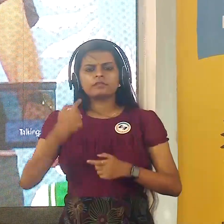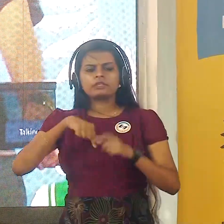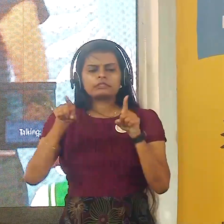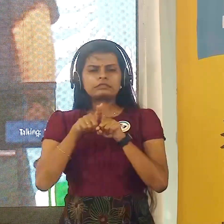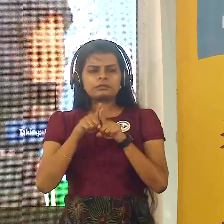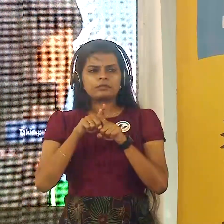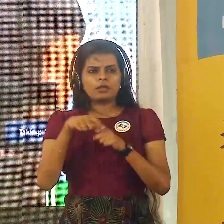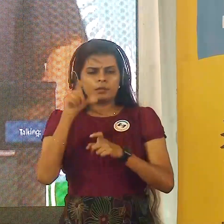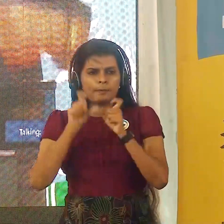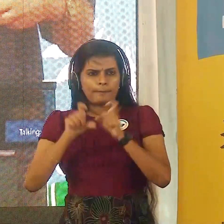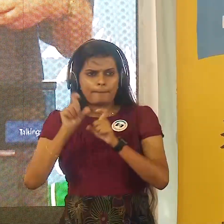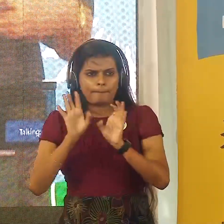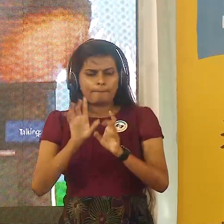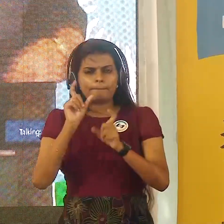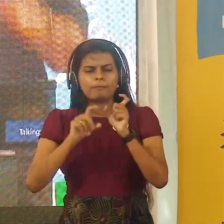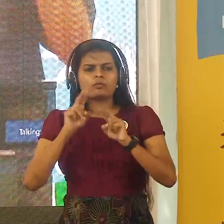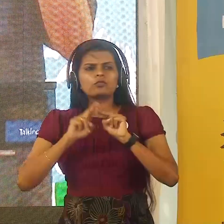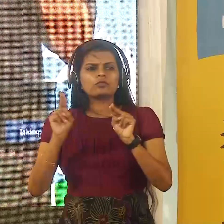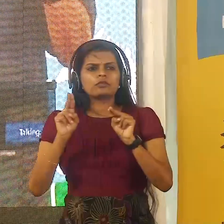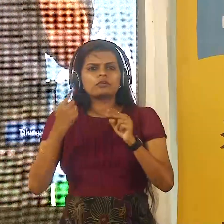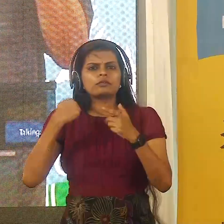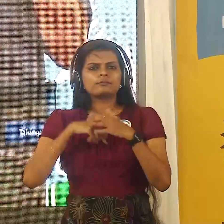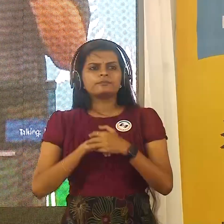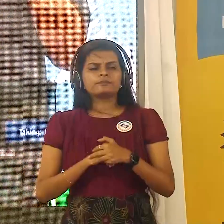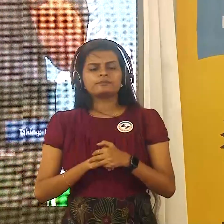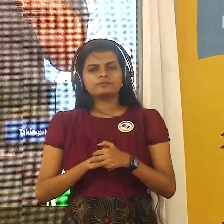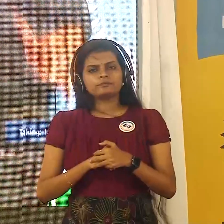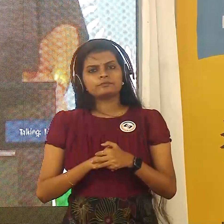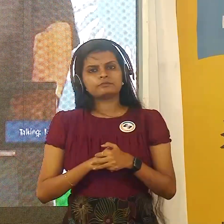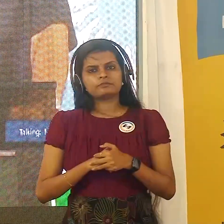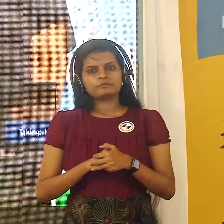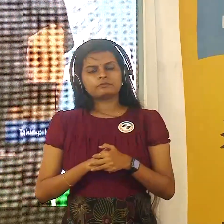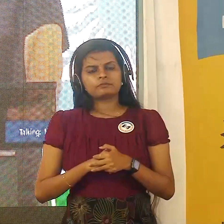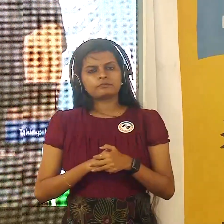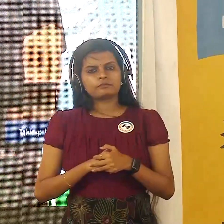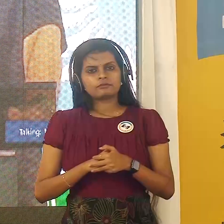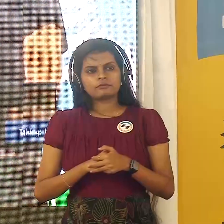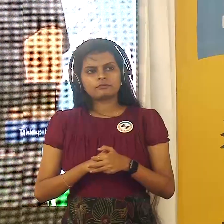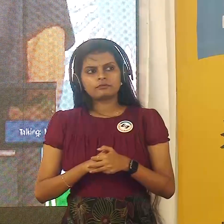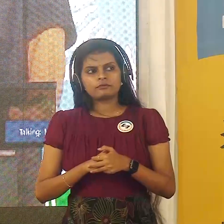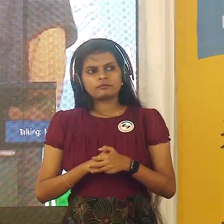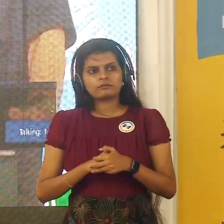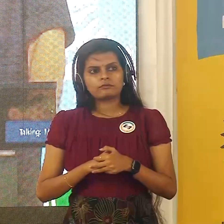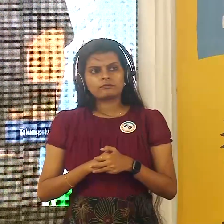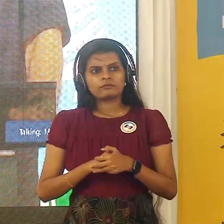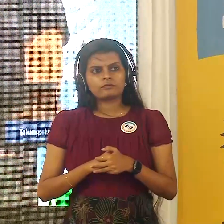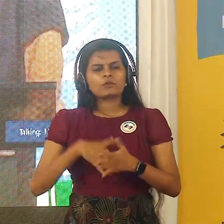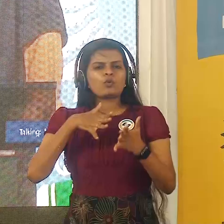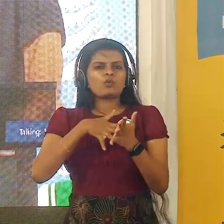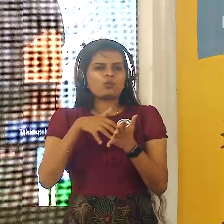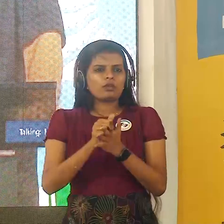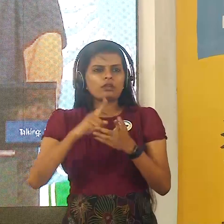go before we can be called a real, shall we say, a hub or a beacon for